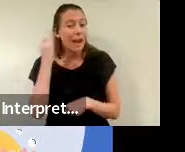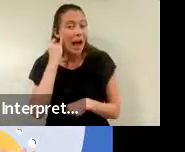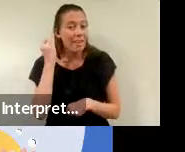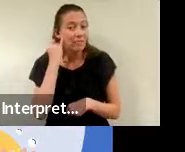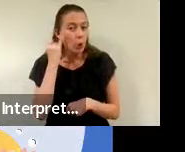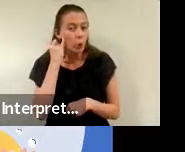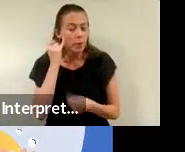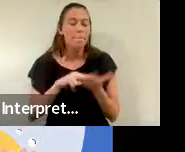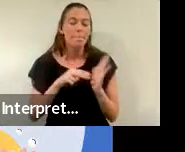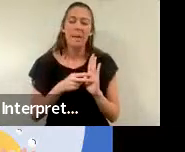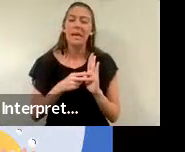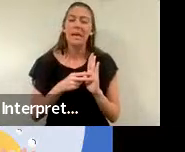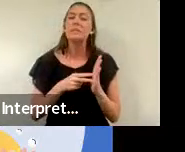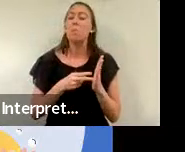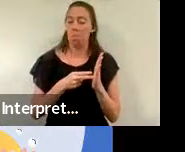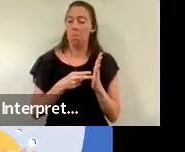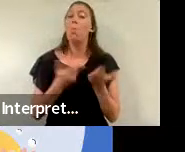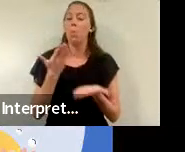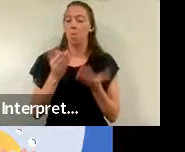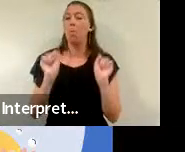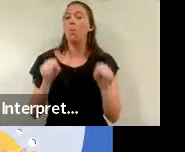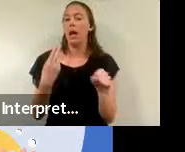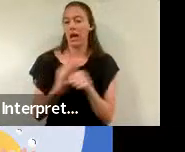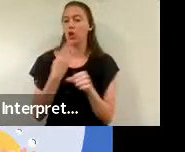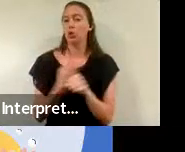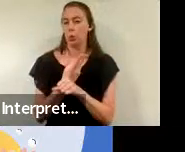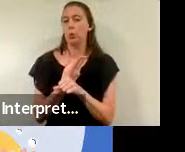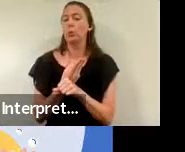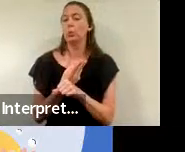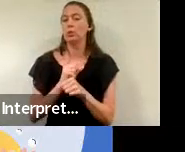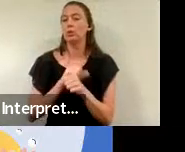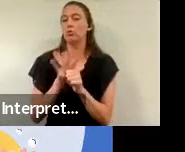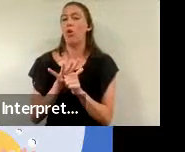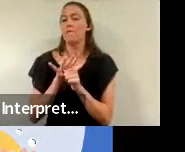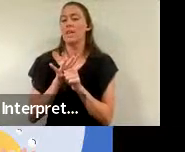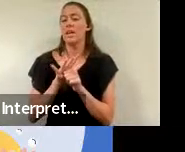also knowing when are the moments where you actually still need to turn to PCR.